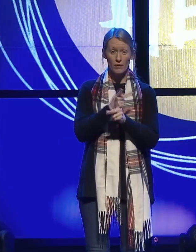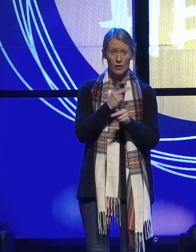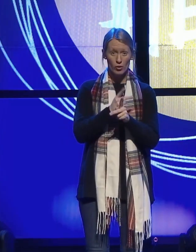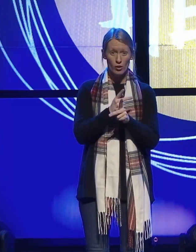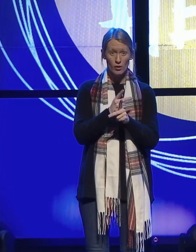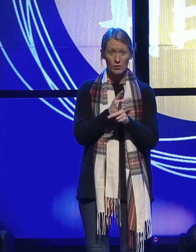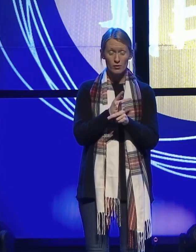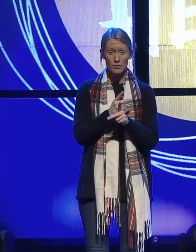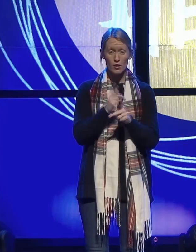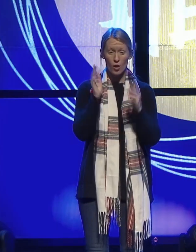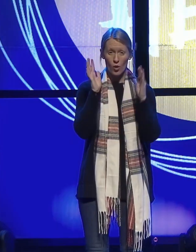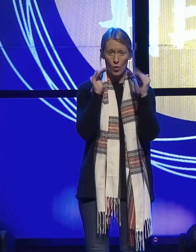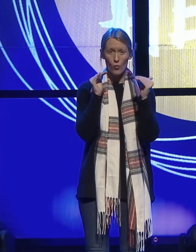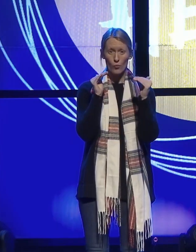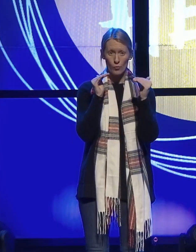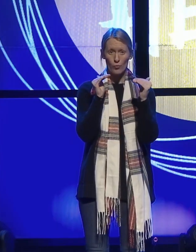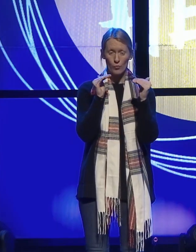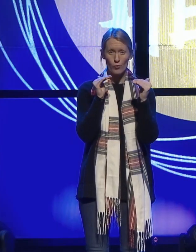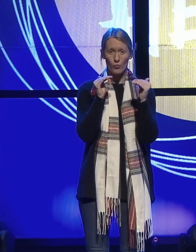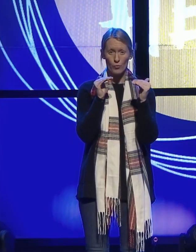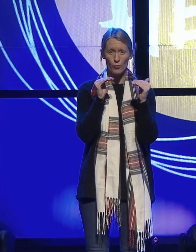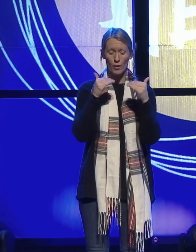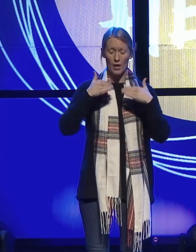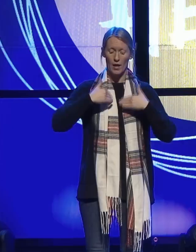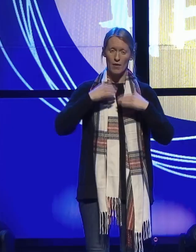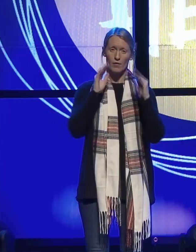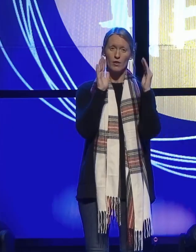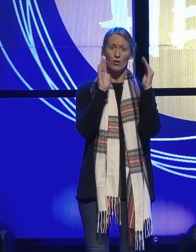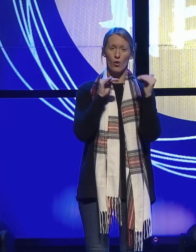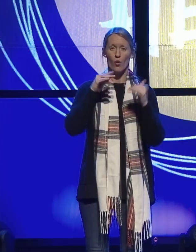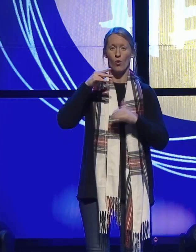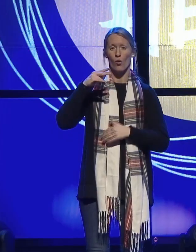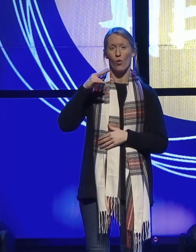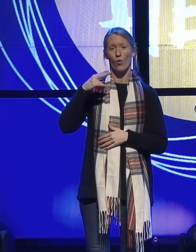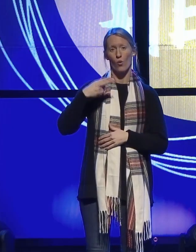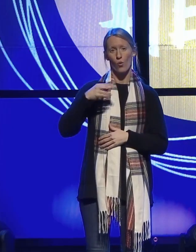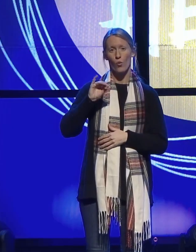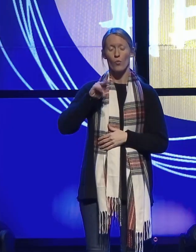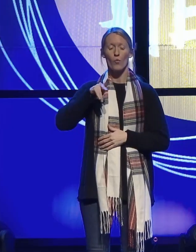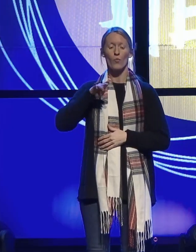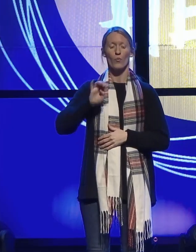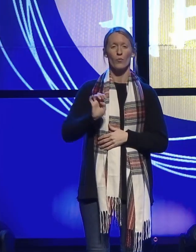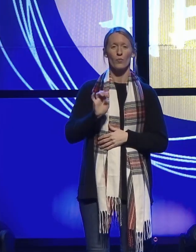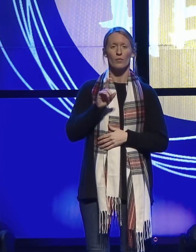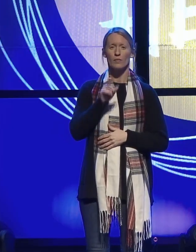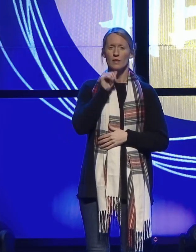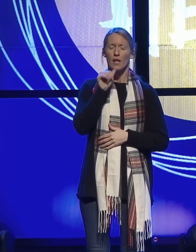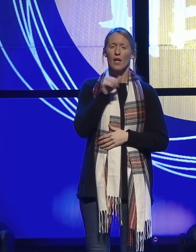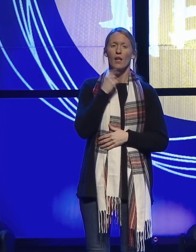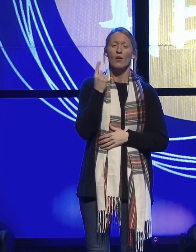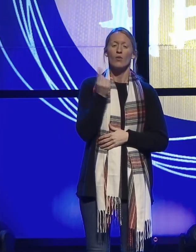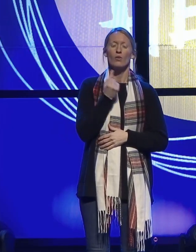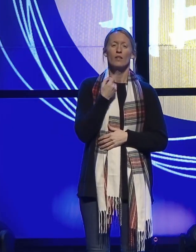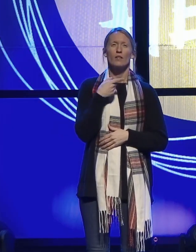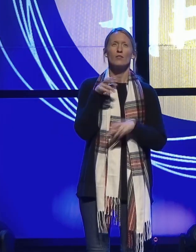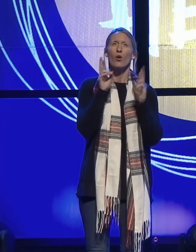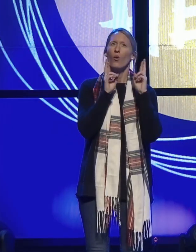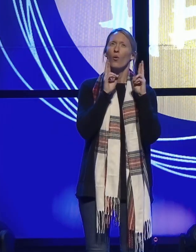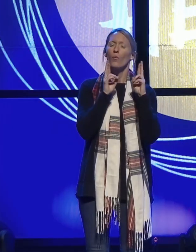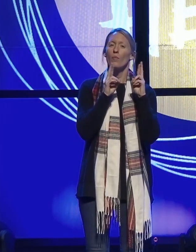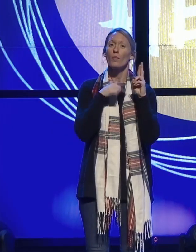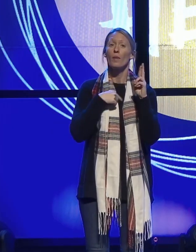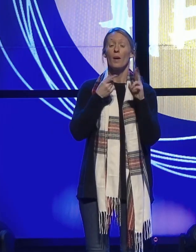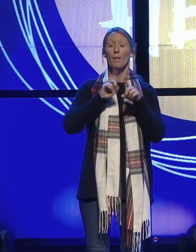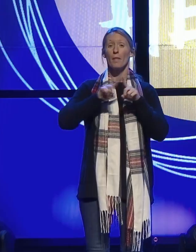Because hope, by the way, is about having hope. The authentic science of hope says, not just that I hope something can happen, but I can